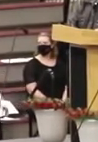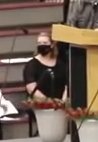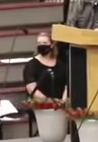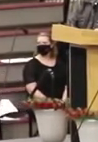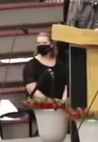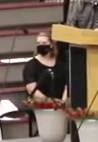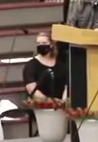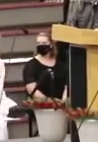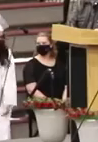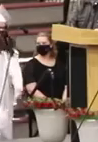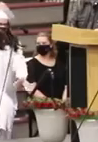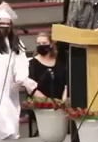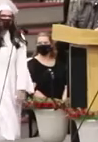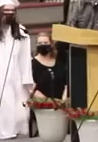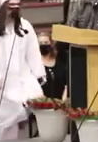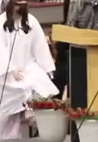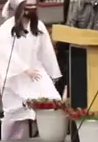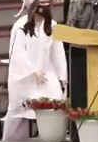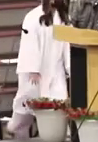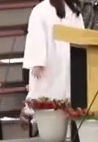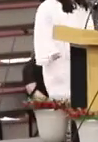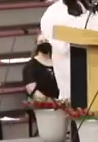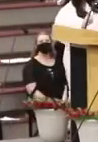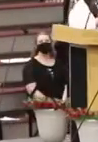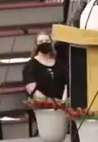McKenna Alice Duquette.